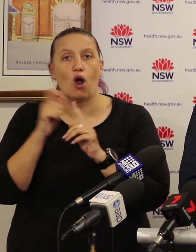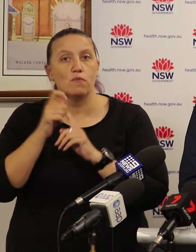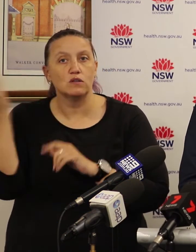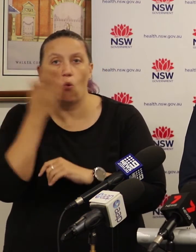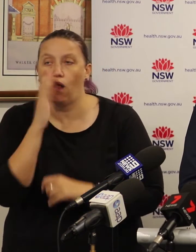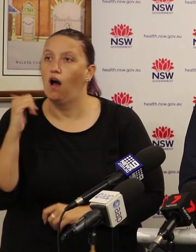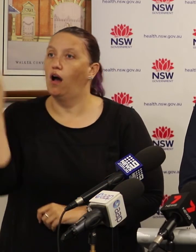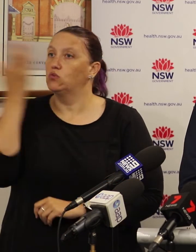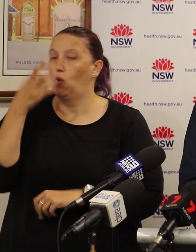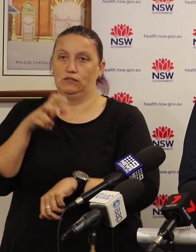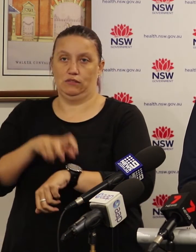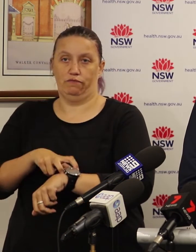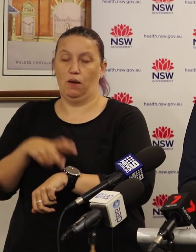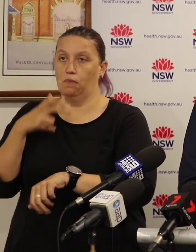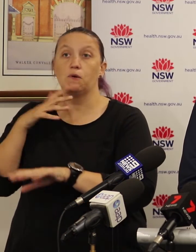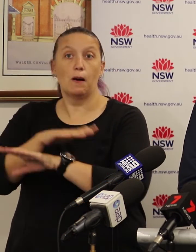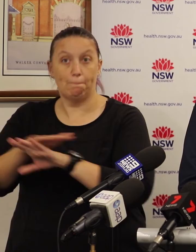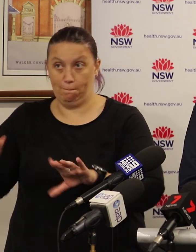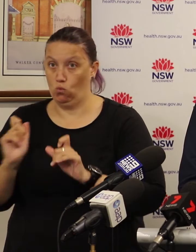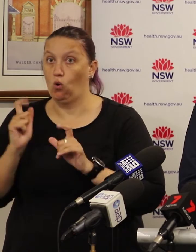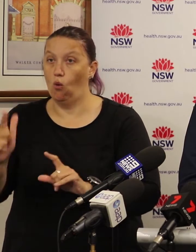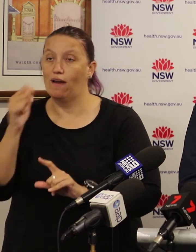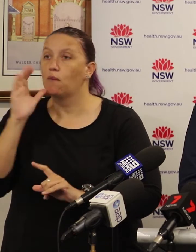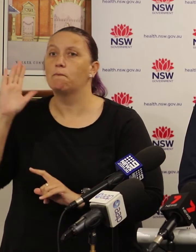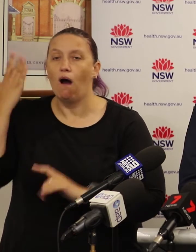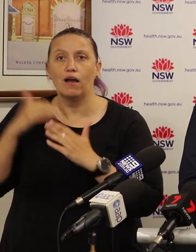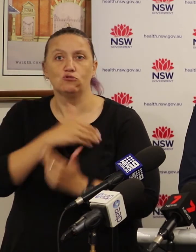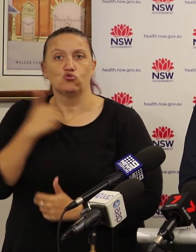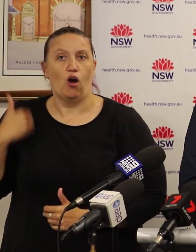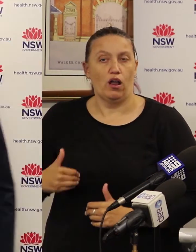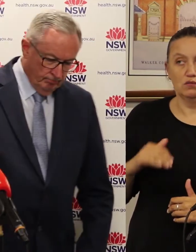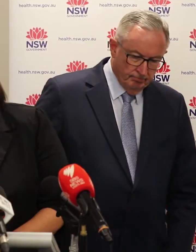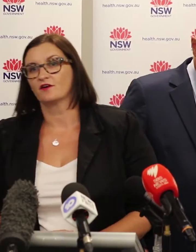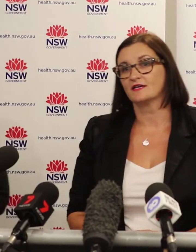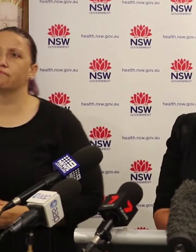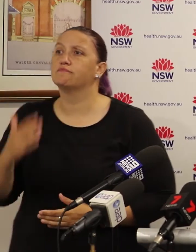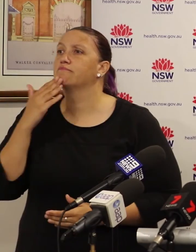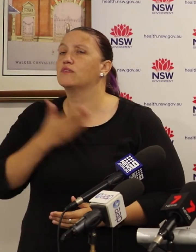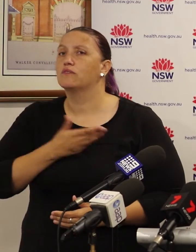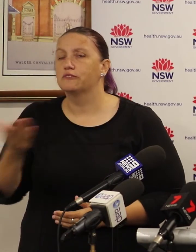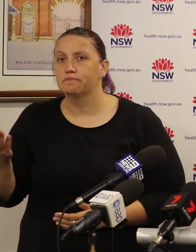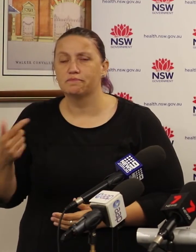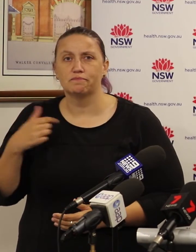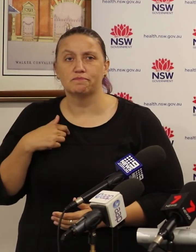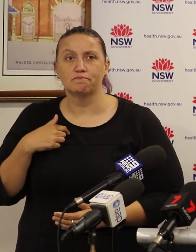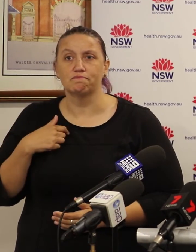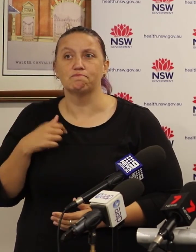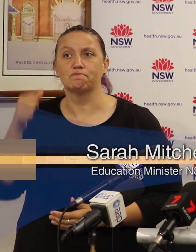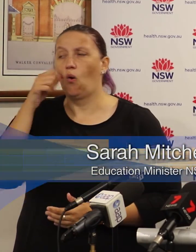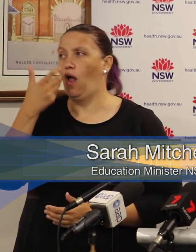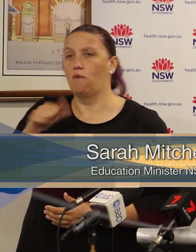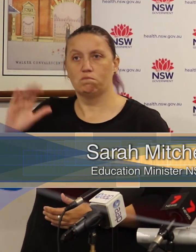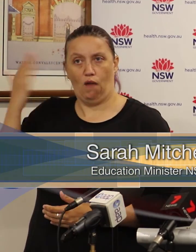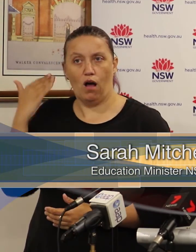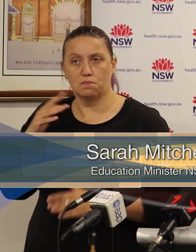step, and I'm going to just ask the Minister for Education to make comment about that. So as the Minister for Health has said, we know that there